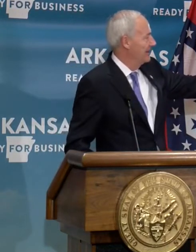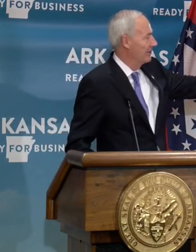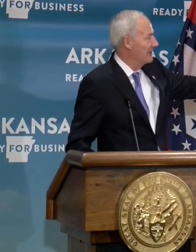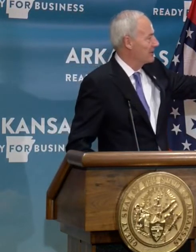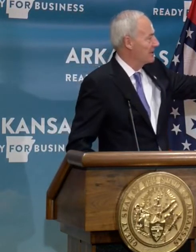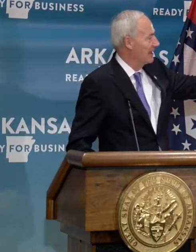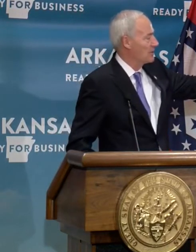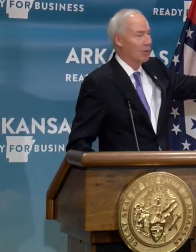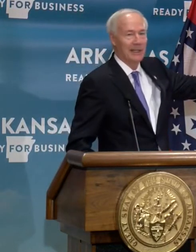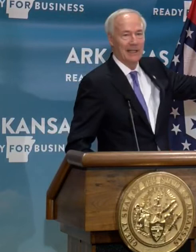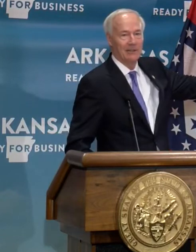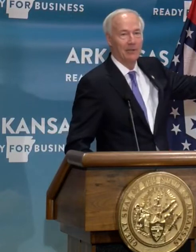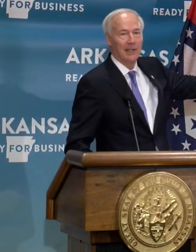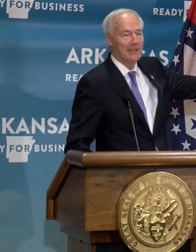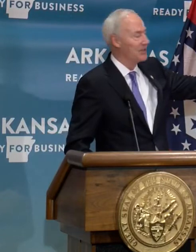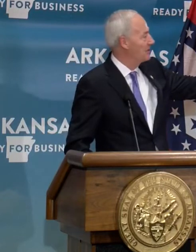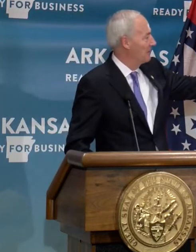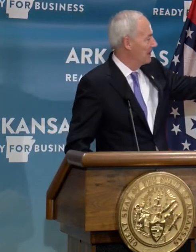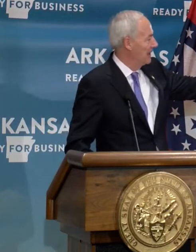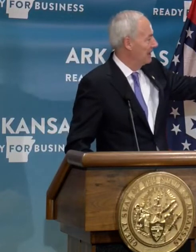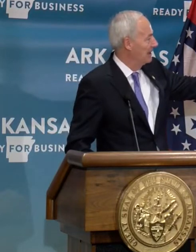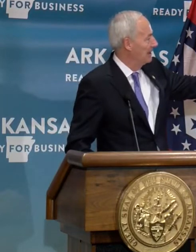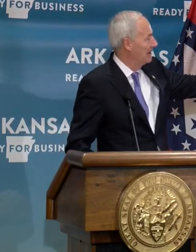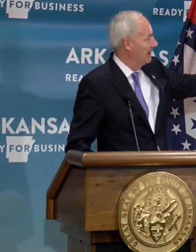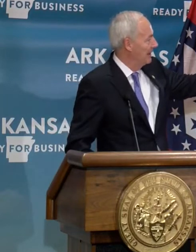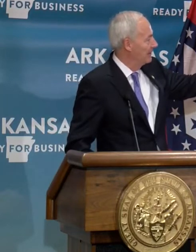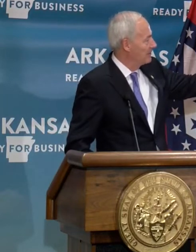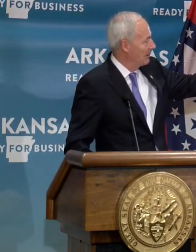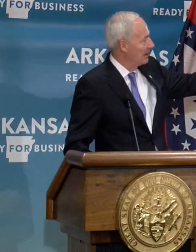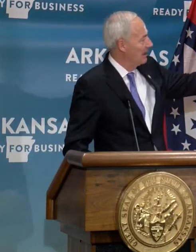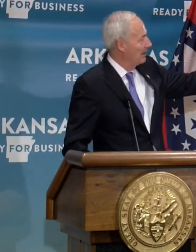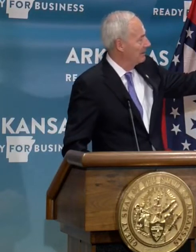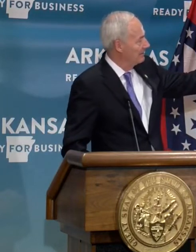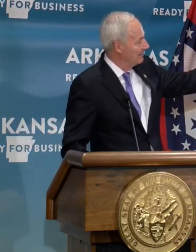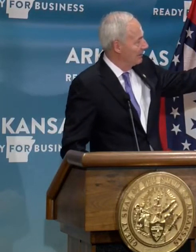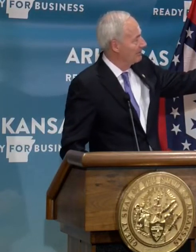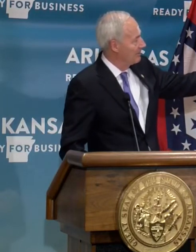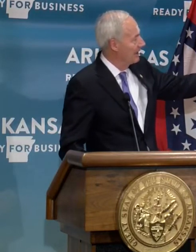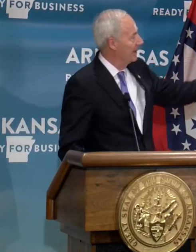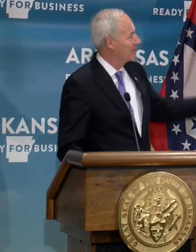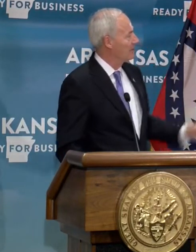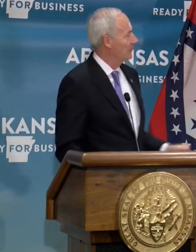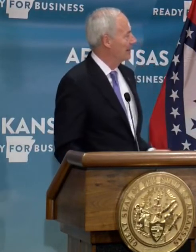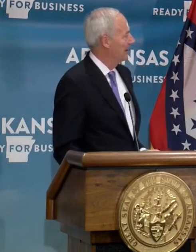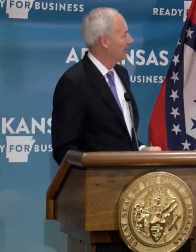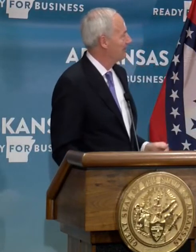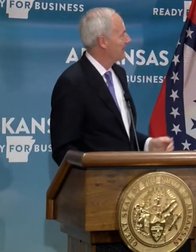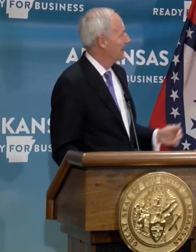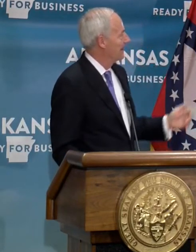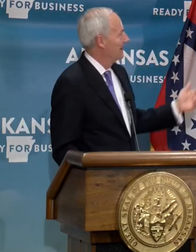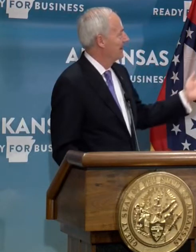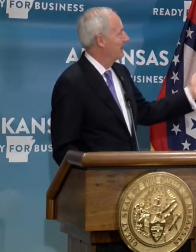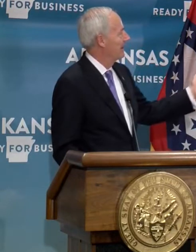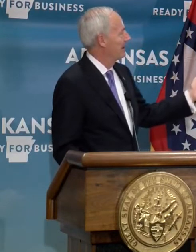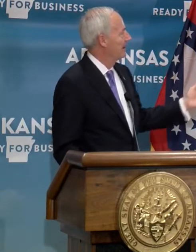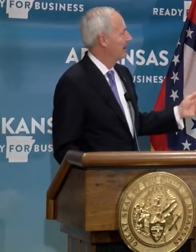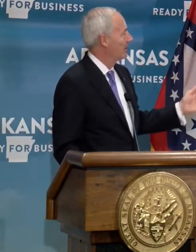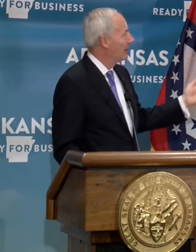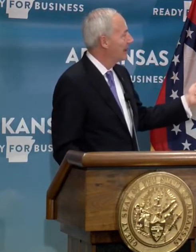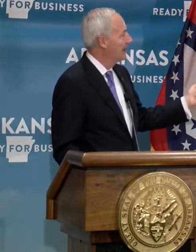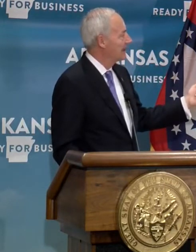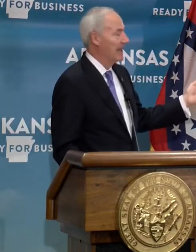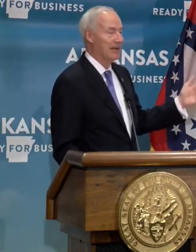see, this is at 20 new cases per day, and the trend line, well, right now is going down. And